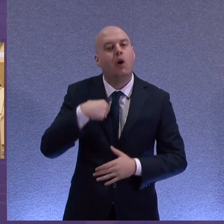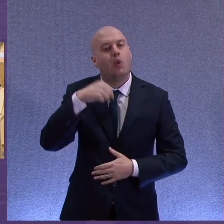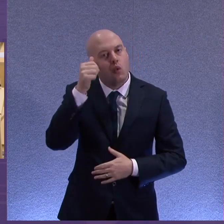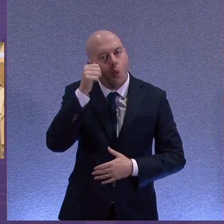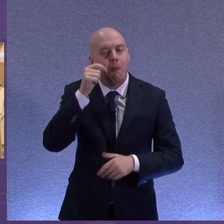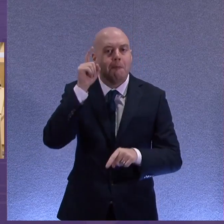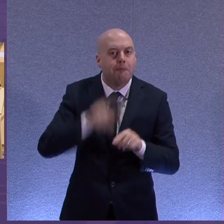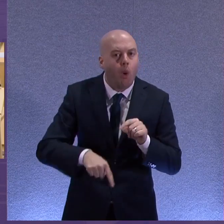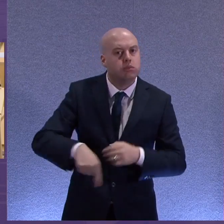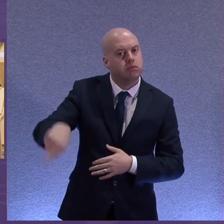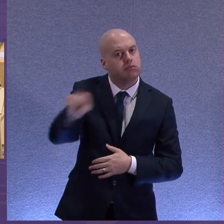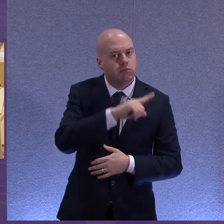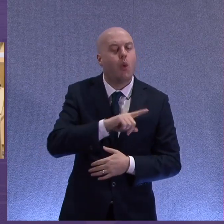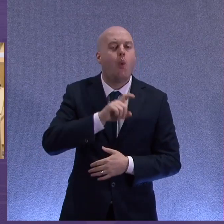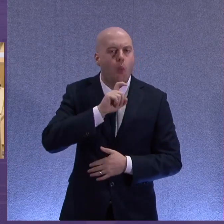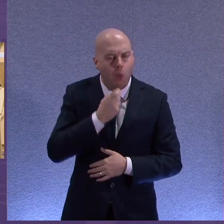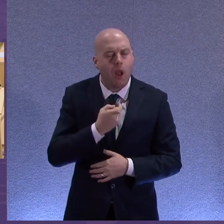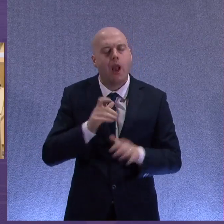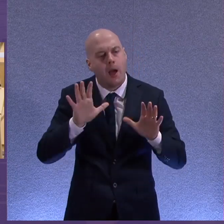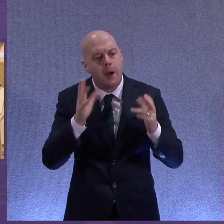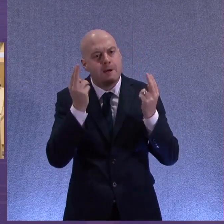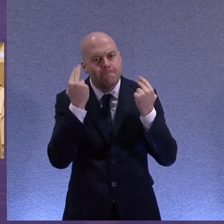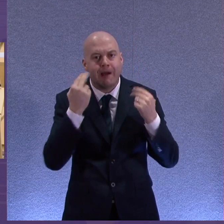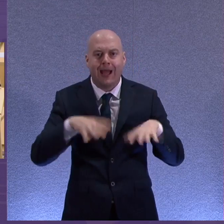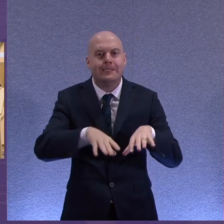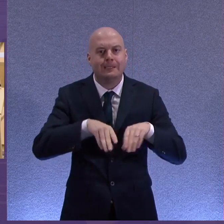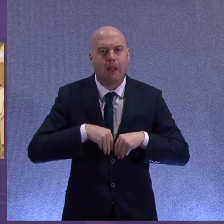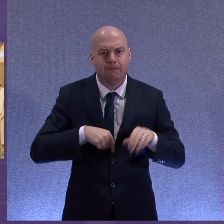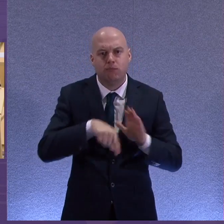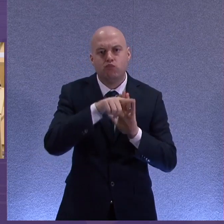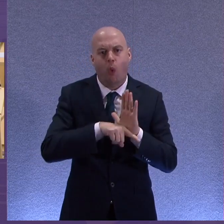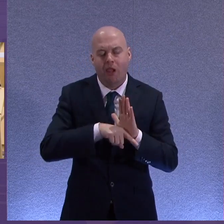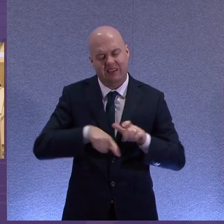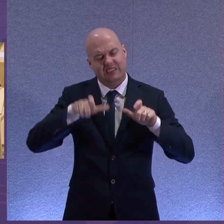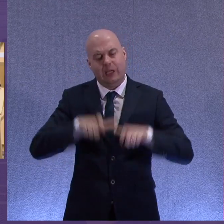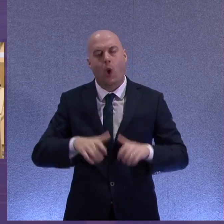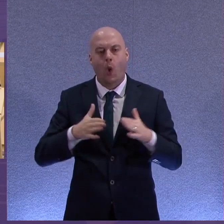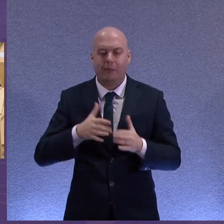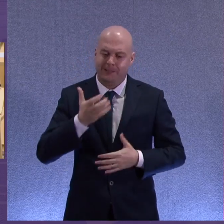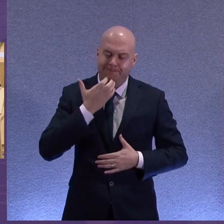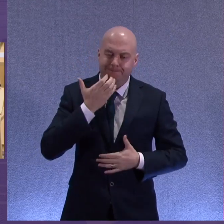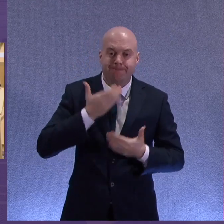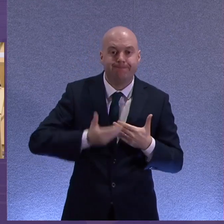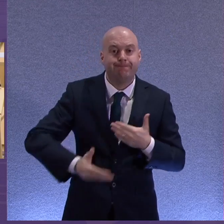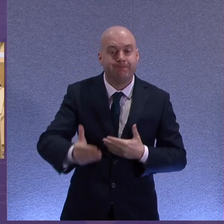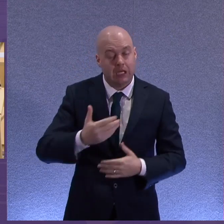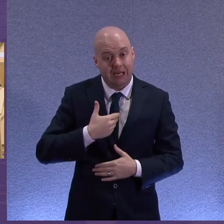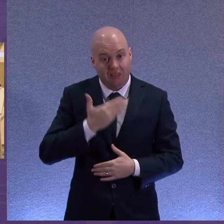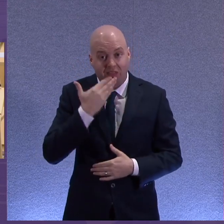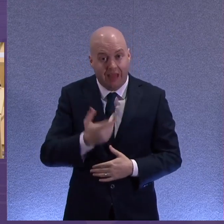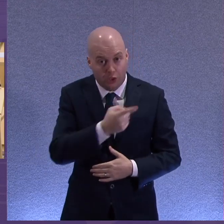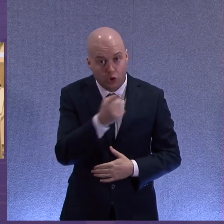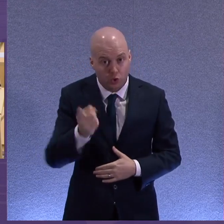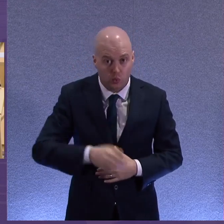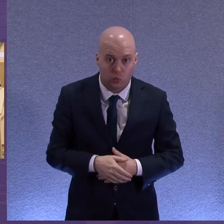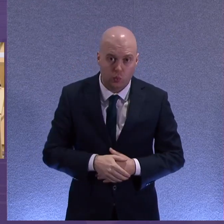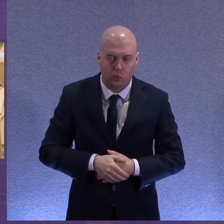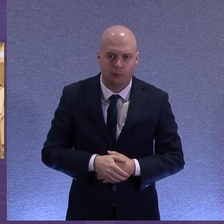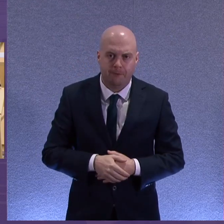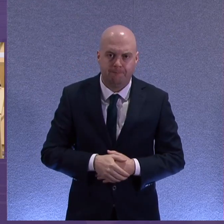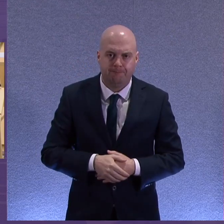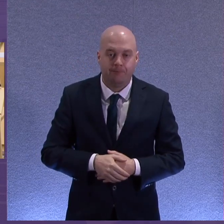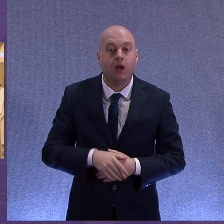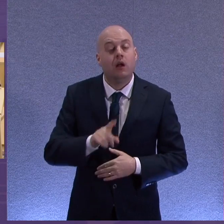thank everyone in advance for doing that. However, later this week, the emergency legislation that Parliament will discuss shortly will give us powers